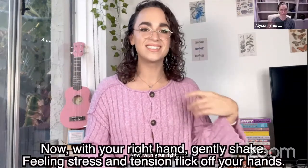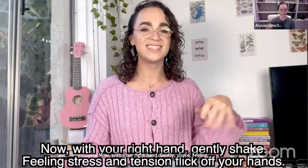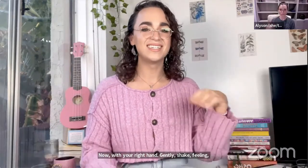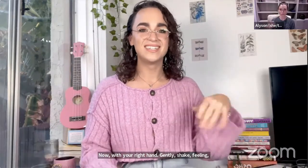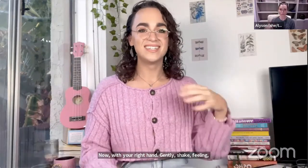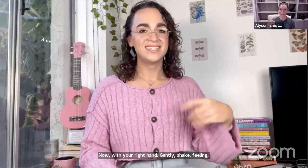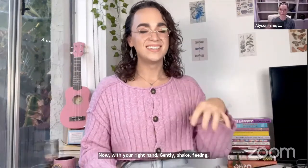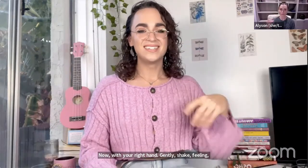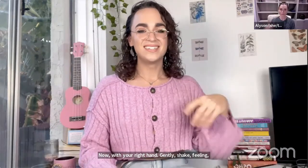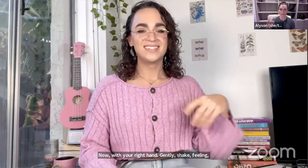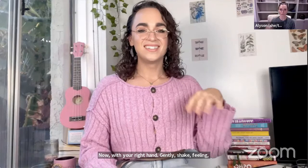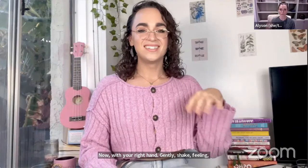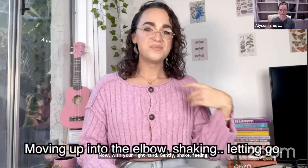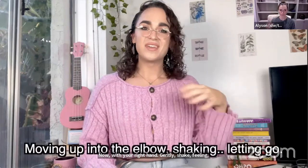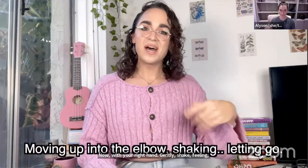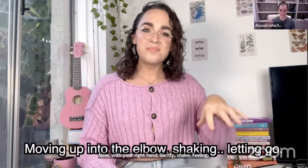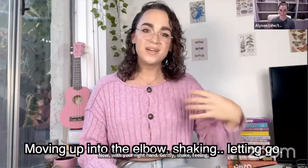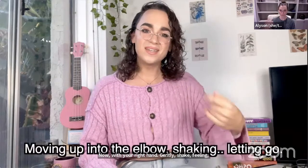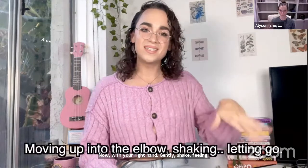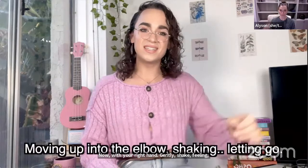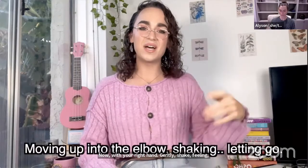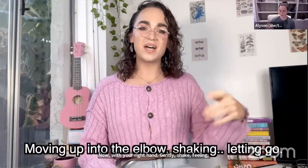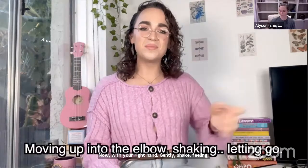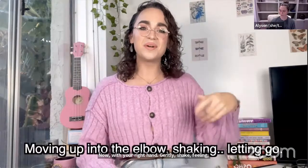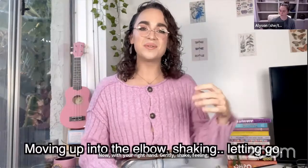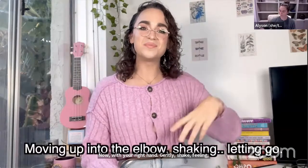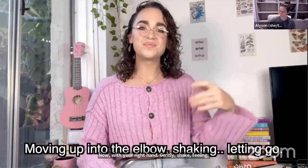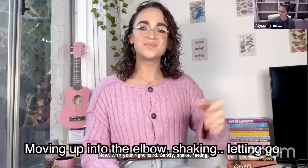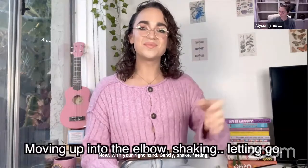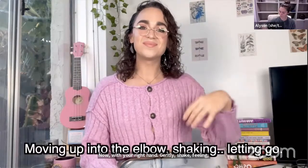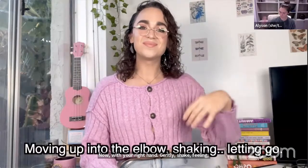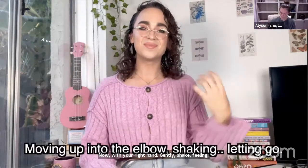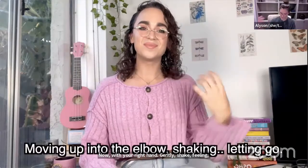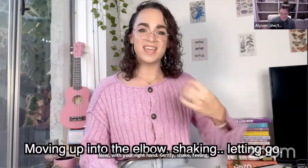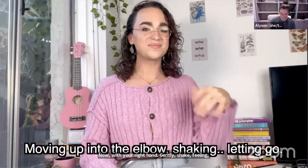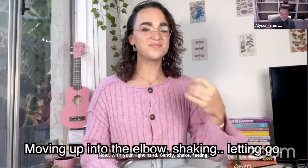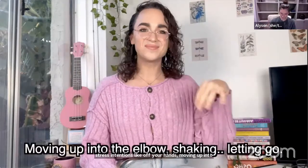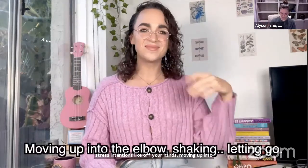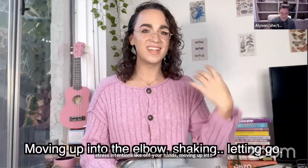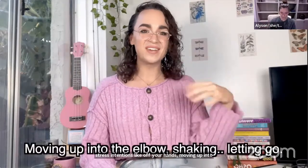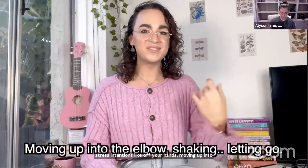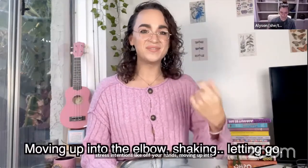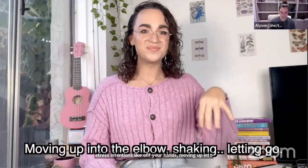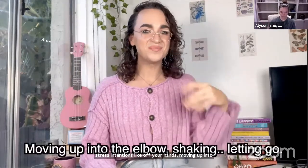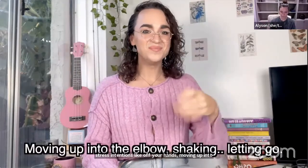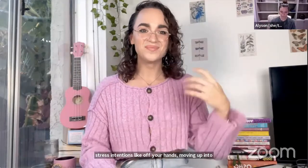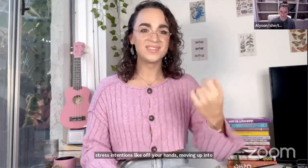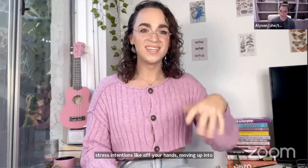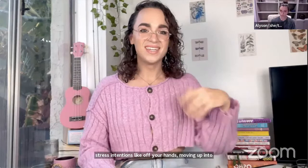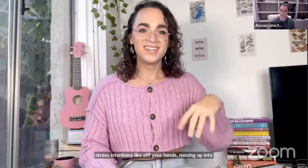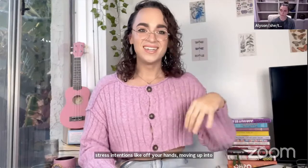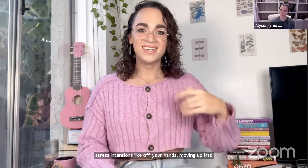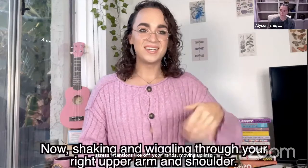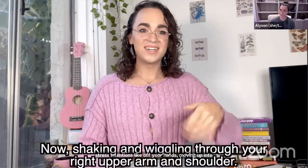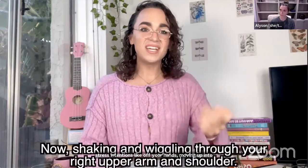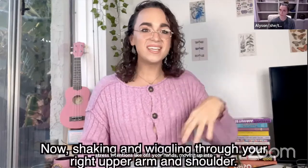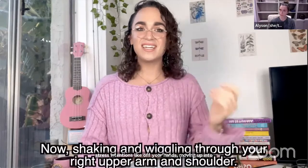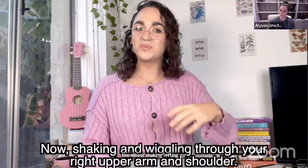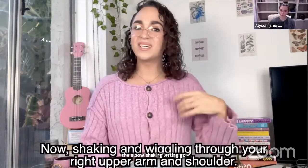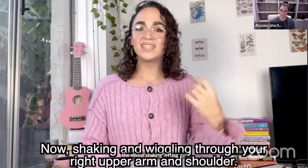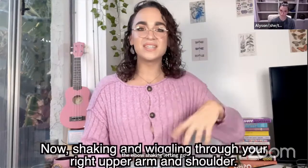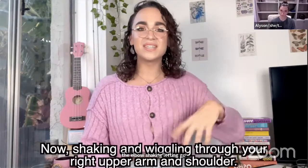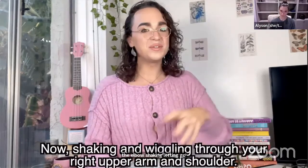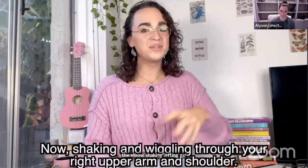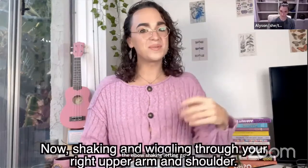hands. Moving up into the elbow, shaking, letting go. Now shaking